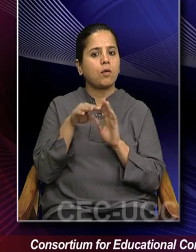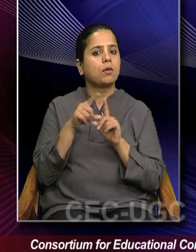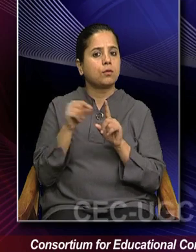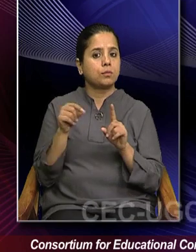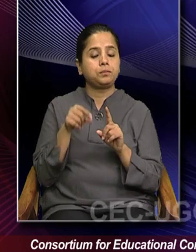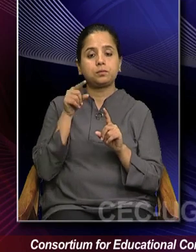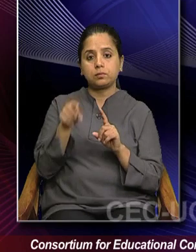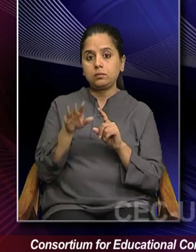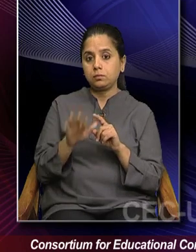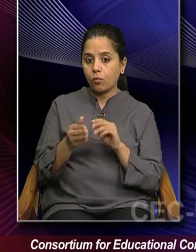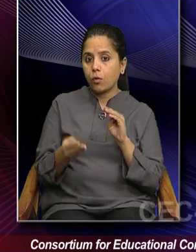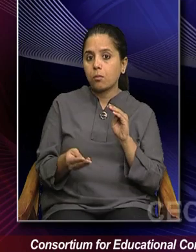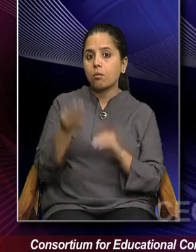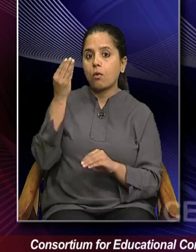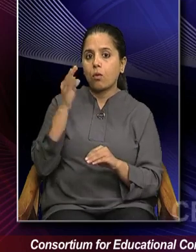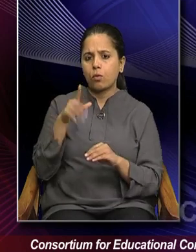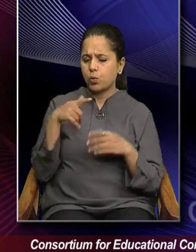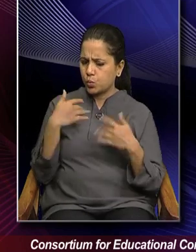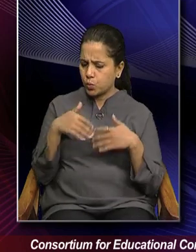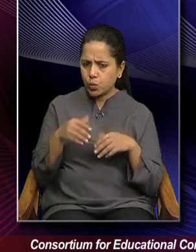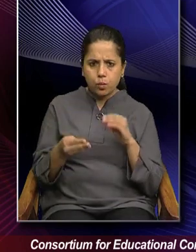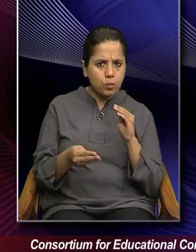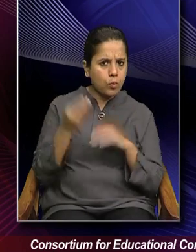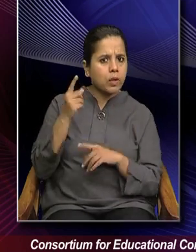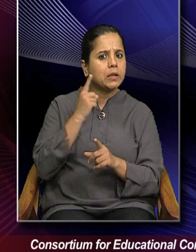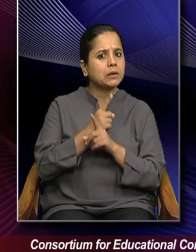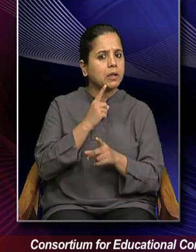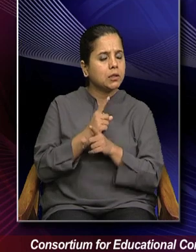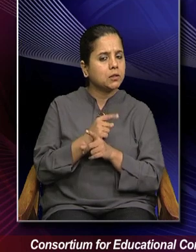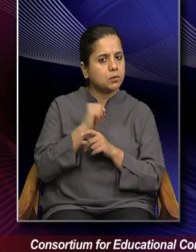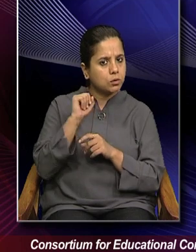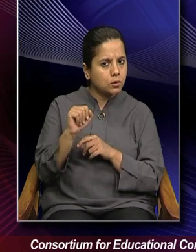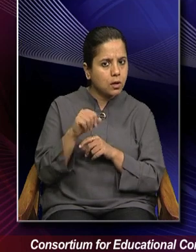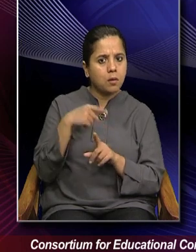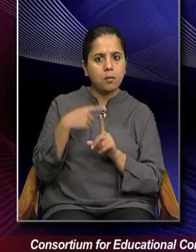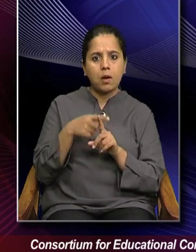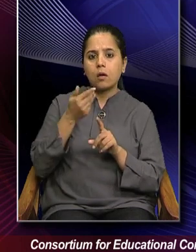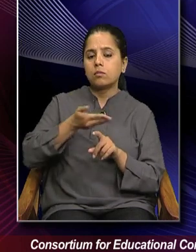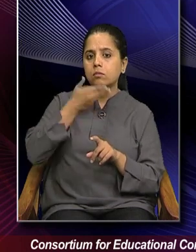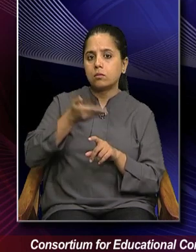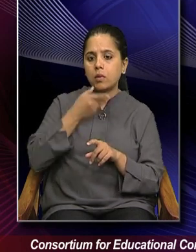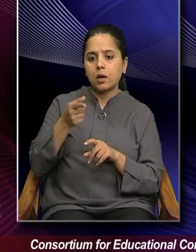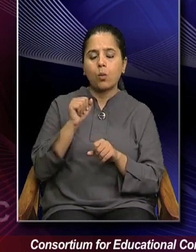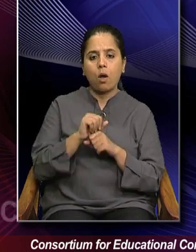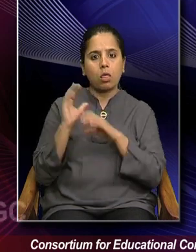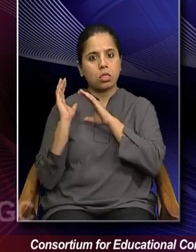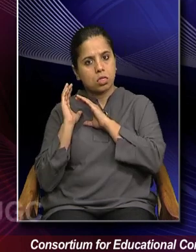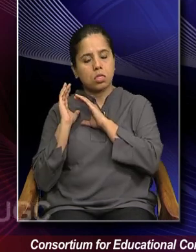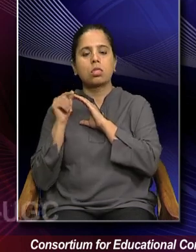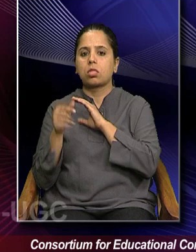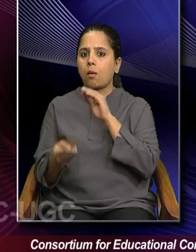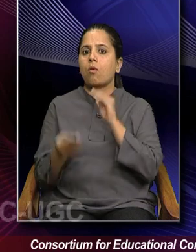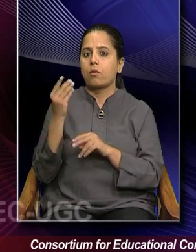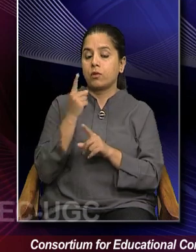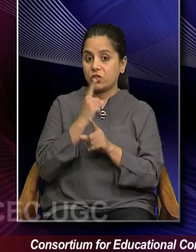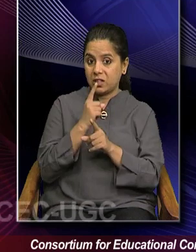It increases immensely the teachers' and the instructors' workload. A